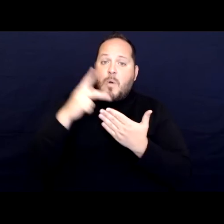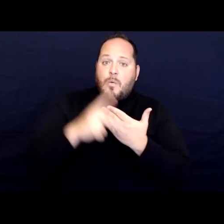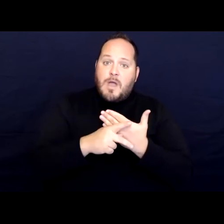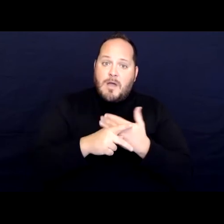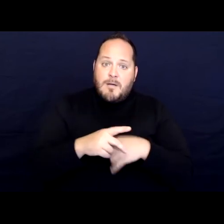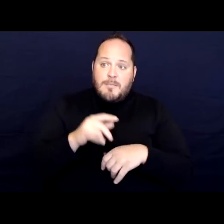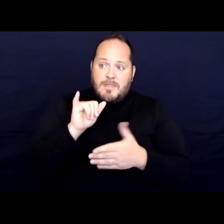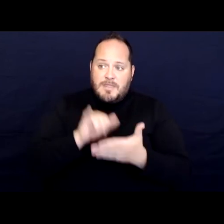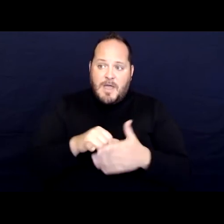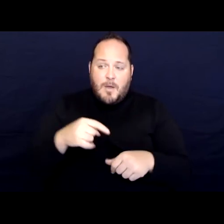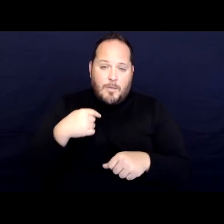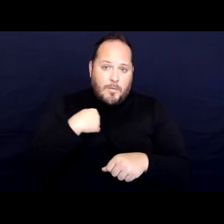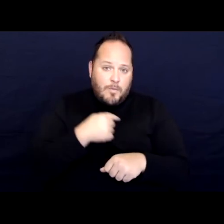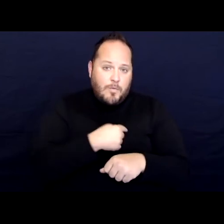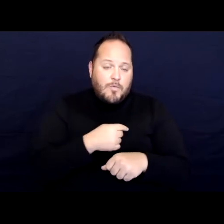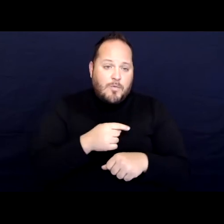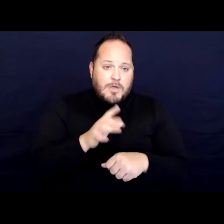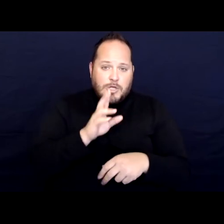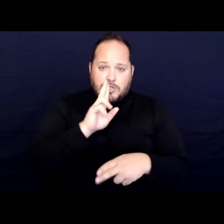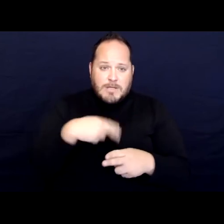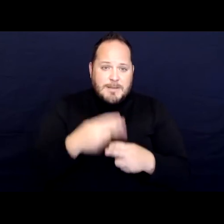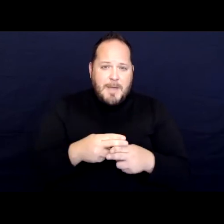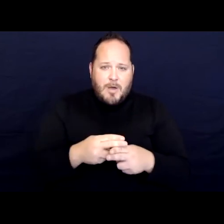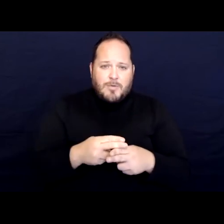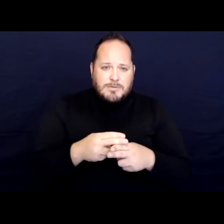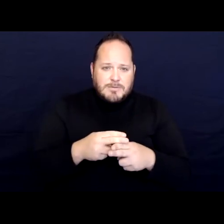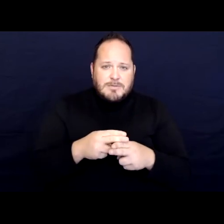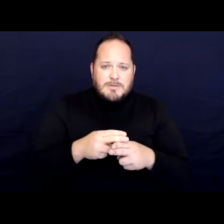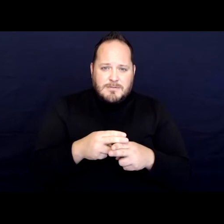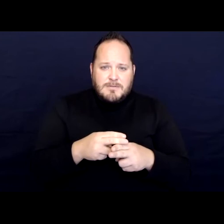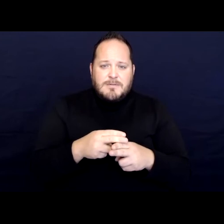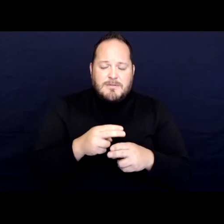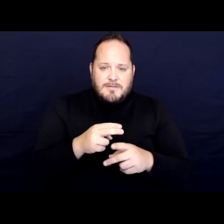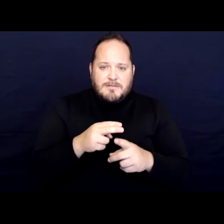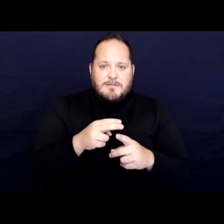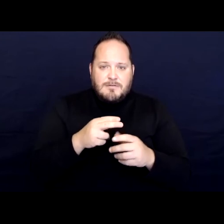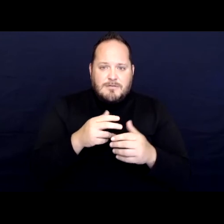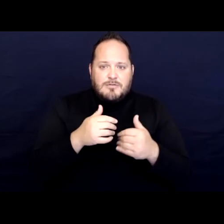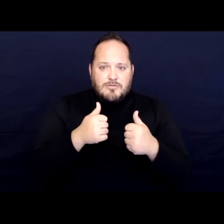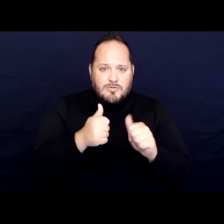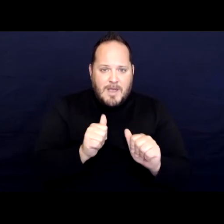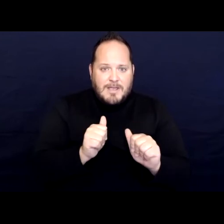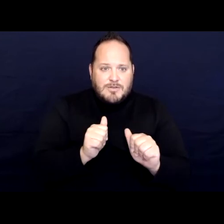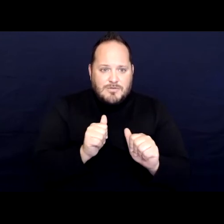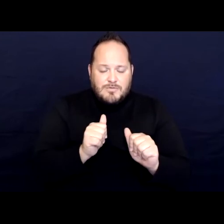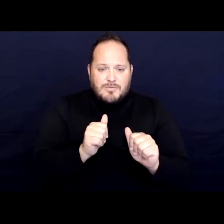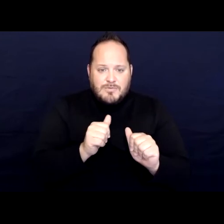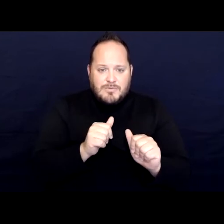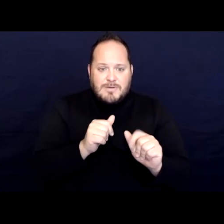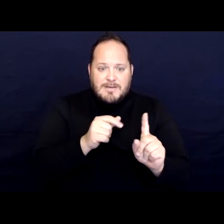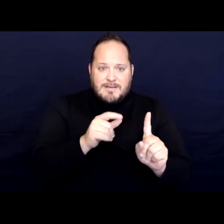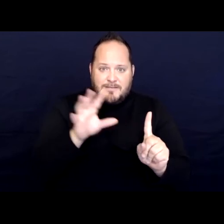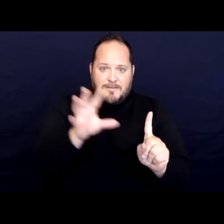that we talked about in trying to get impact into the Latino community was focusing